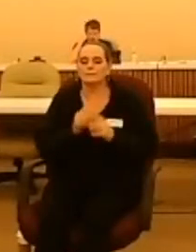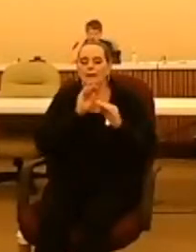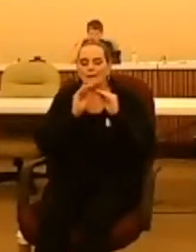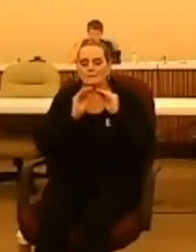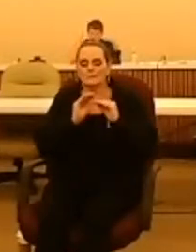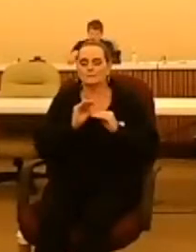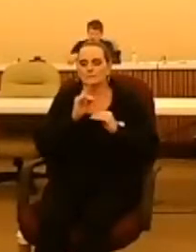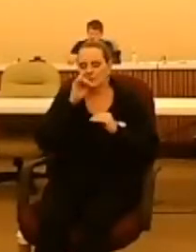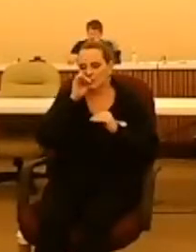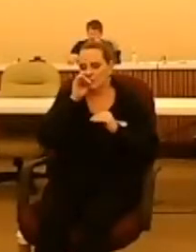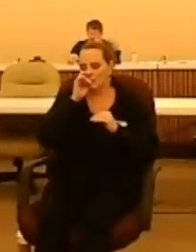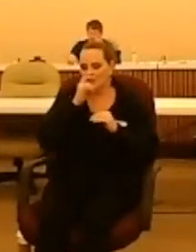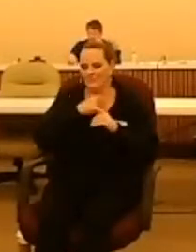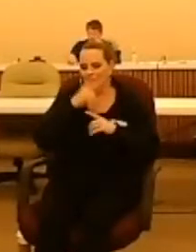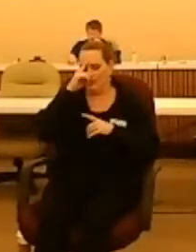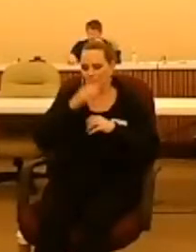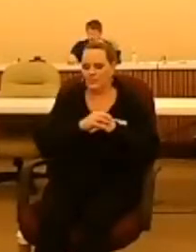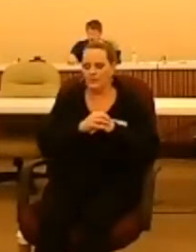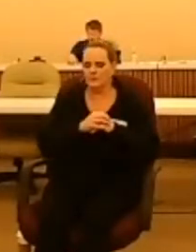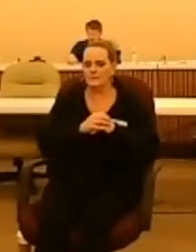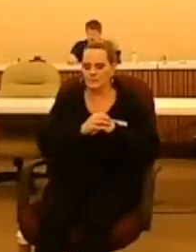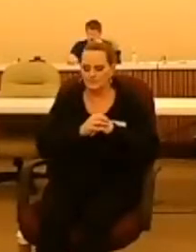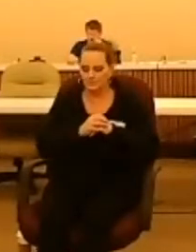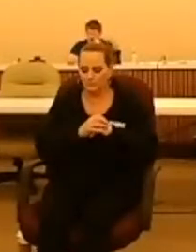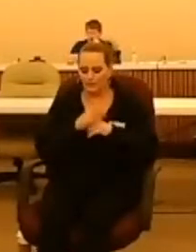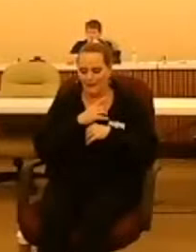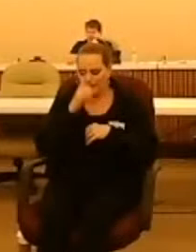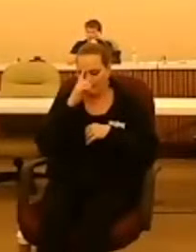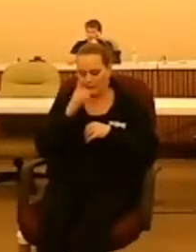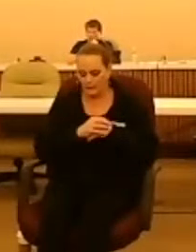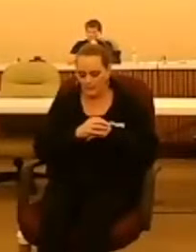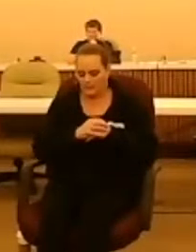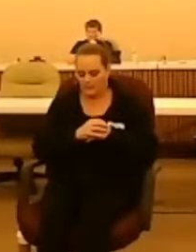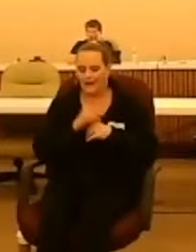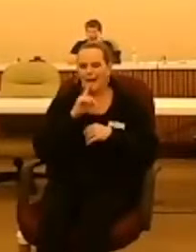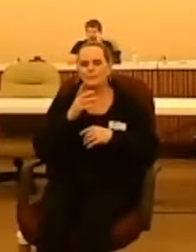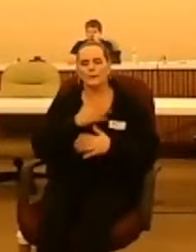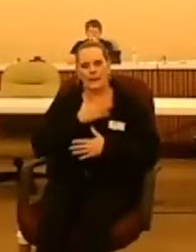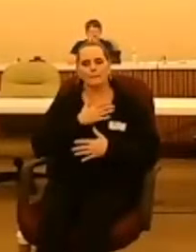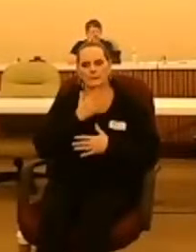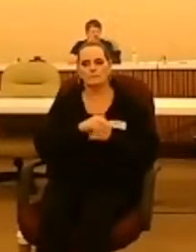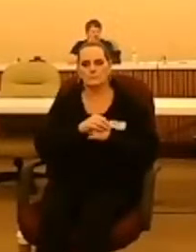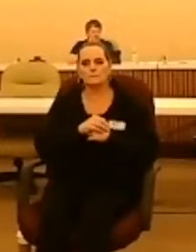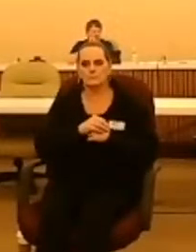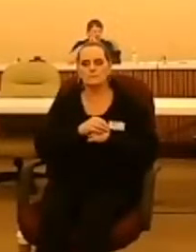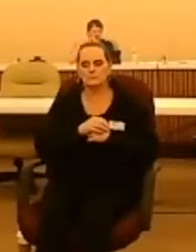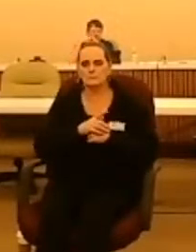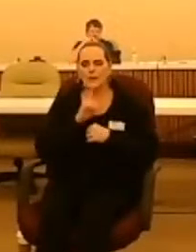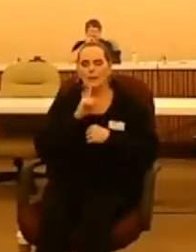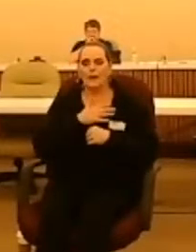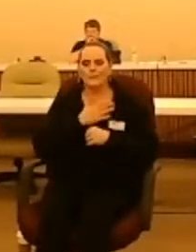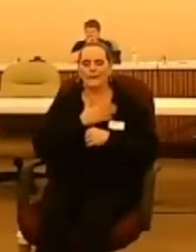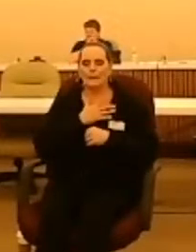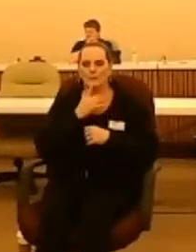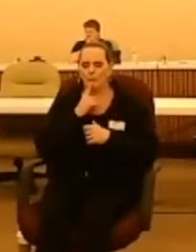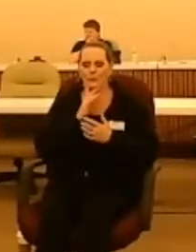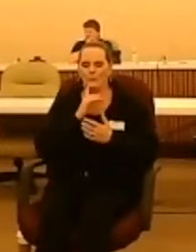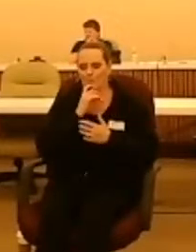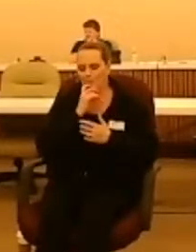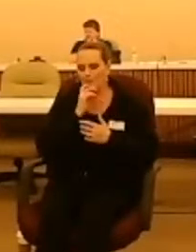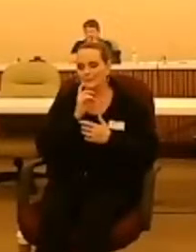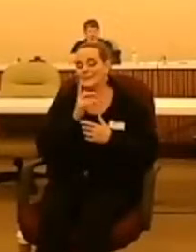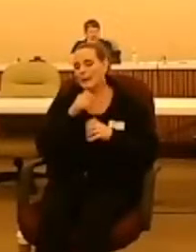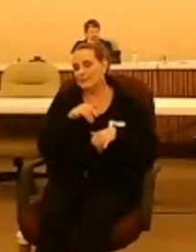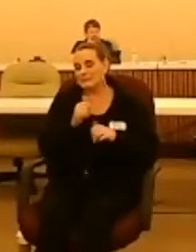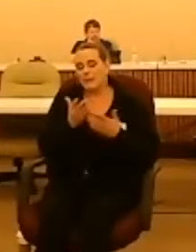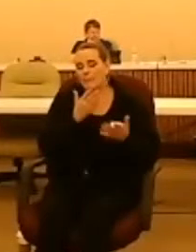I think I'm very happy with where it ended up. It's not to say there might still